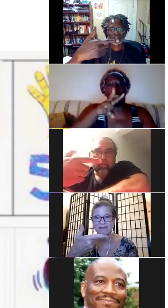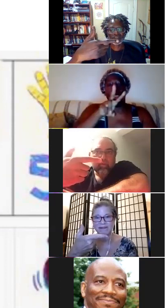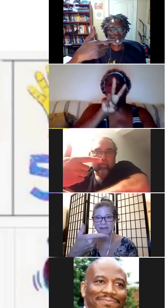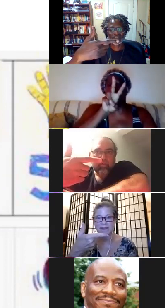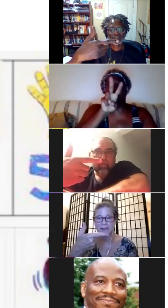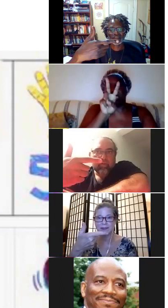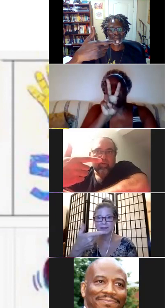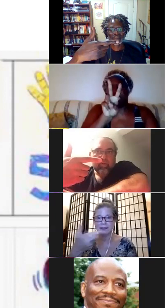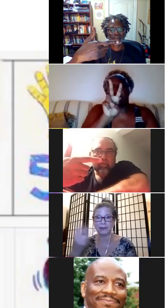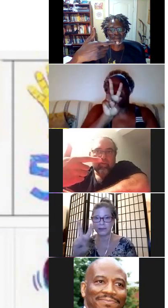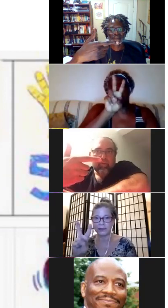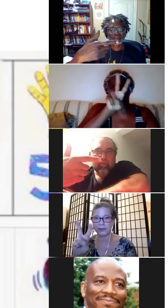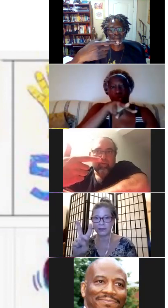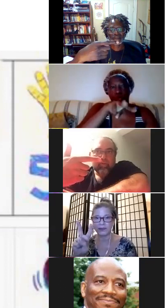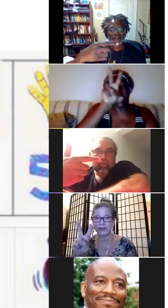21.